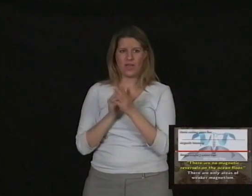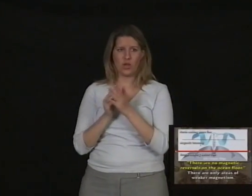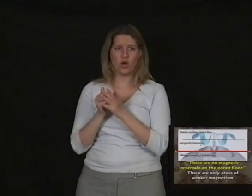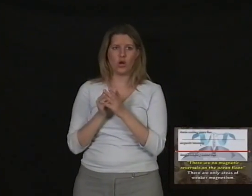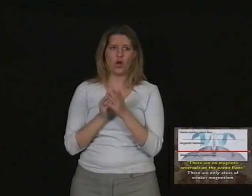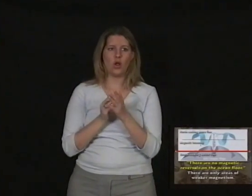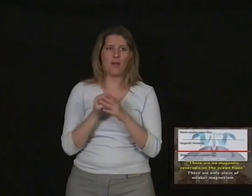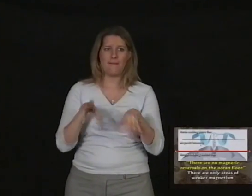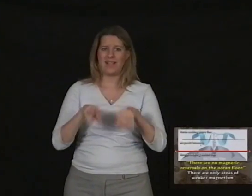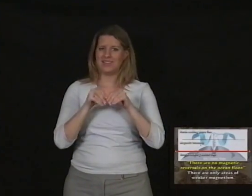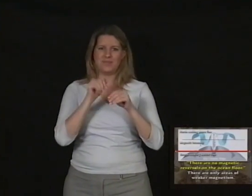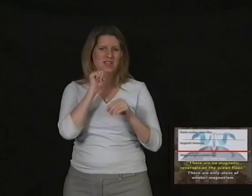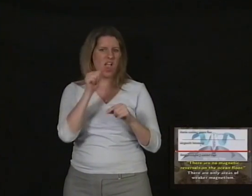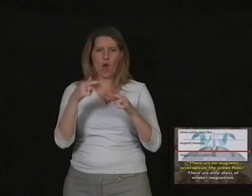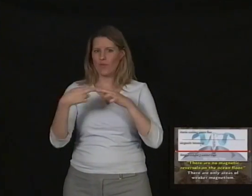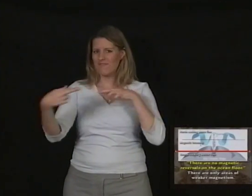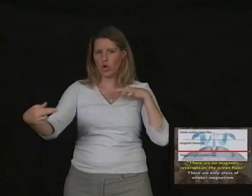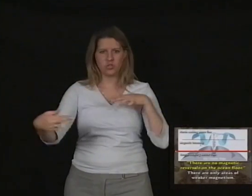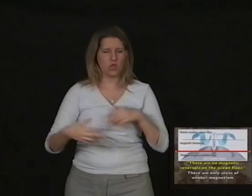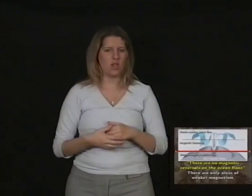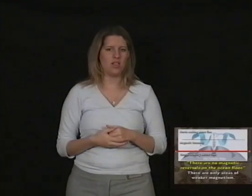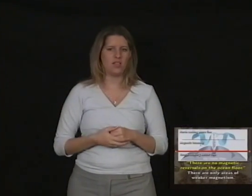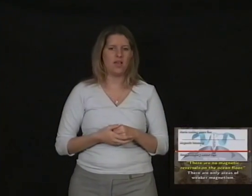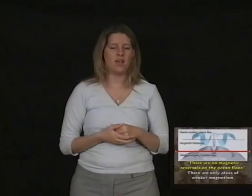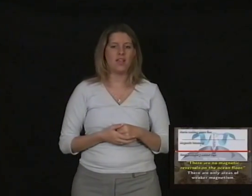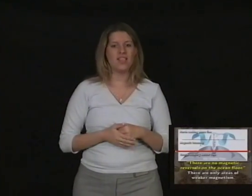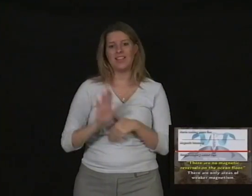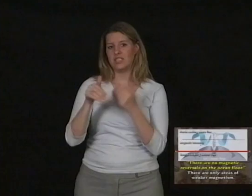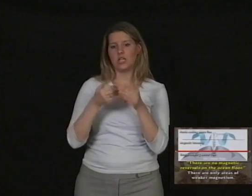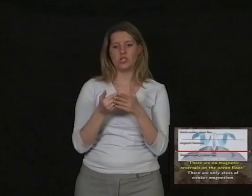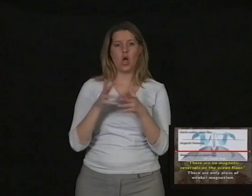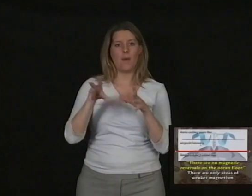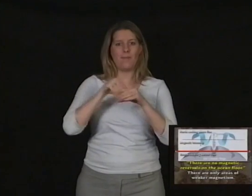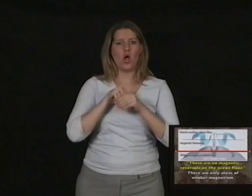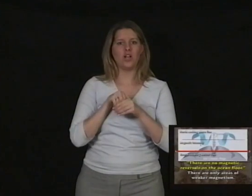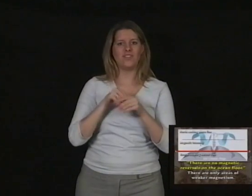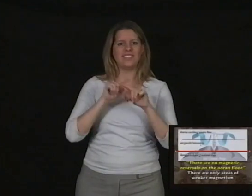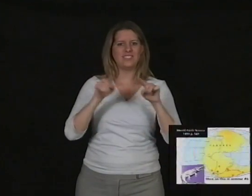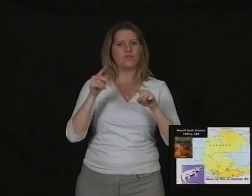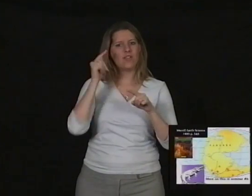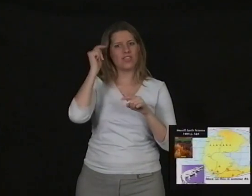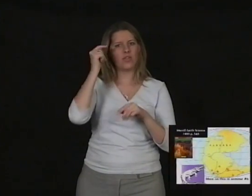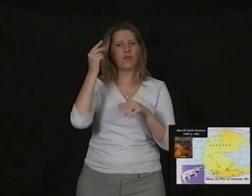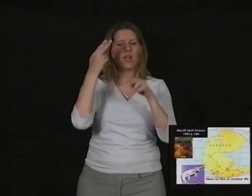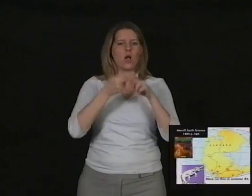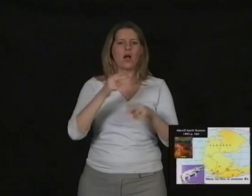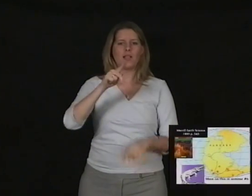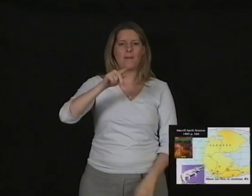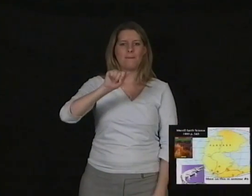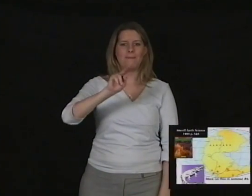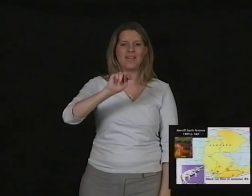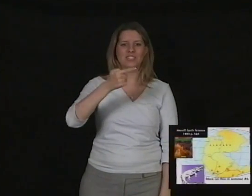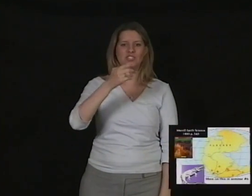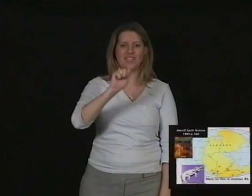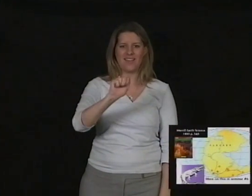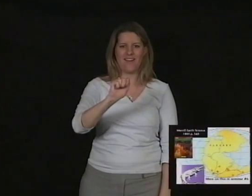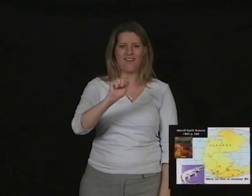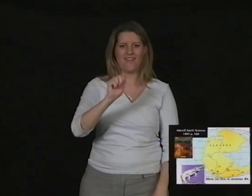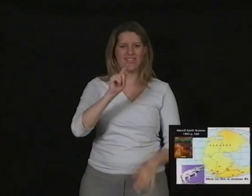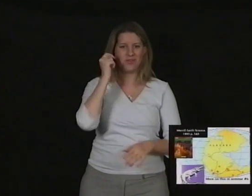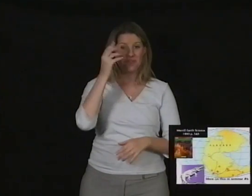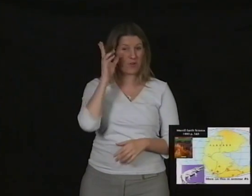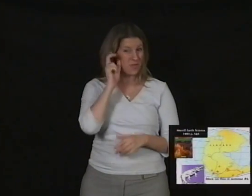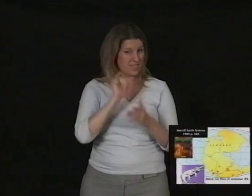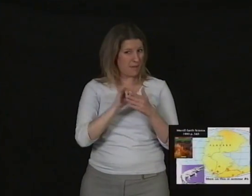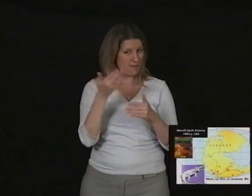reversals. As this is all part of another theory called Pangea. How many have ever heard of Pangea theory before? They say all the continents used to